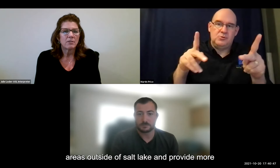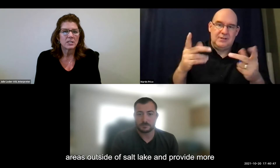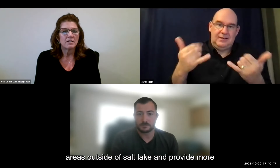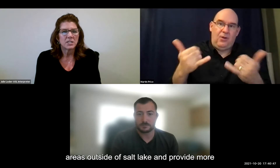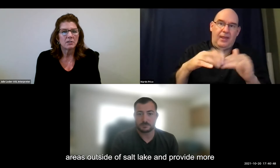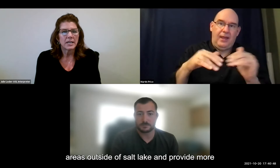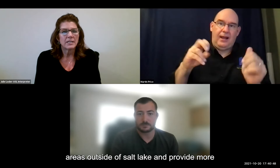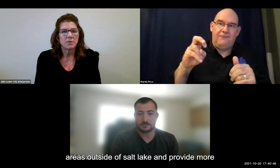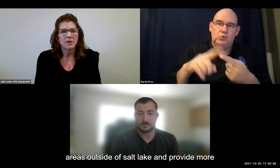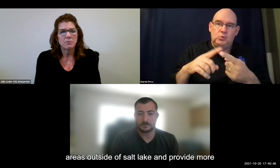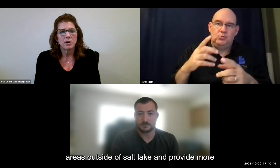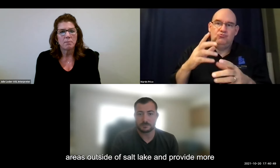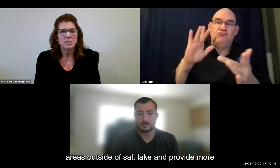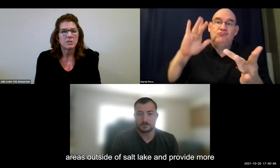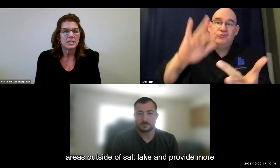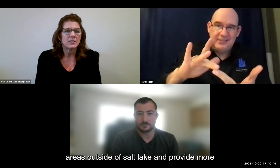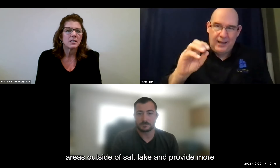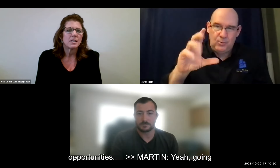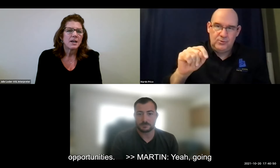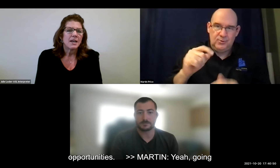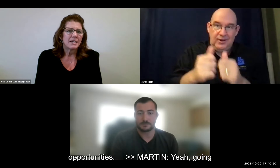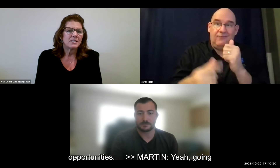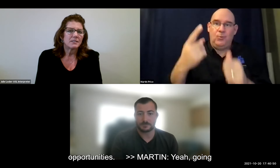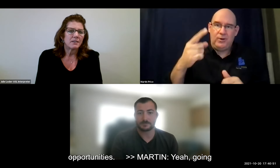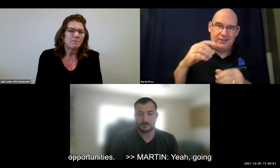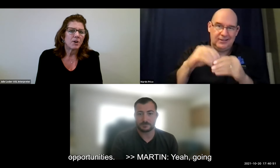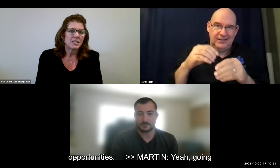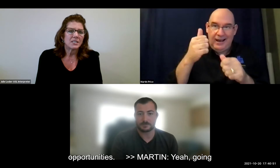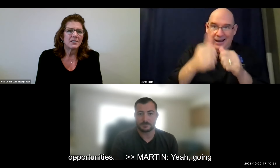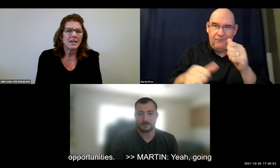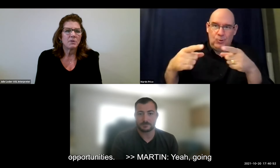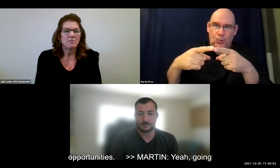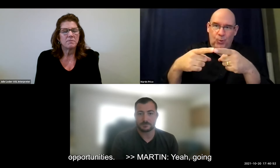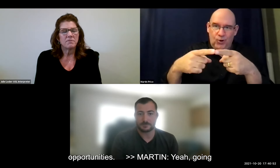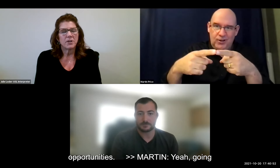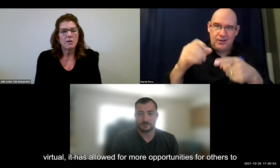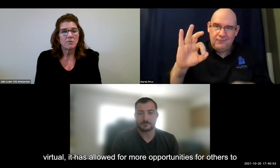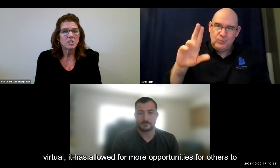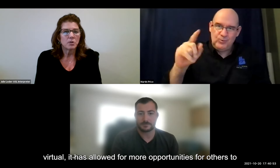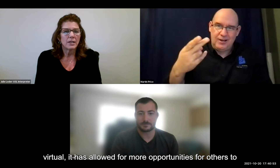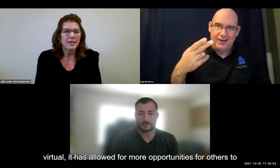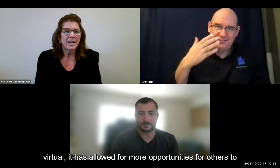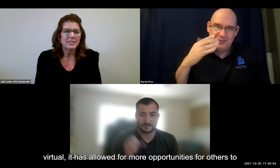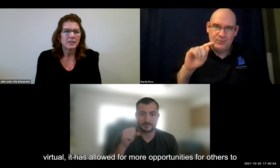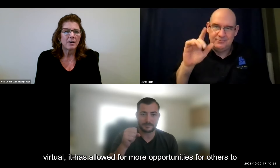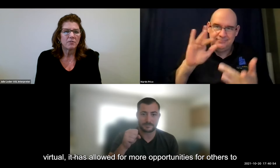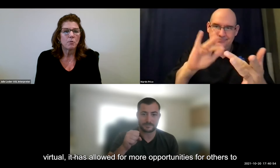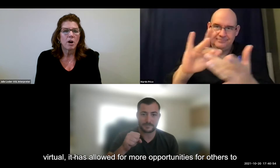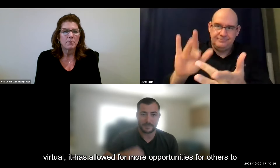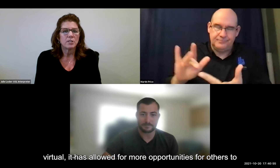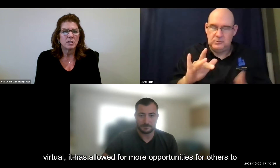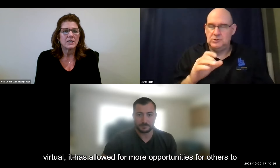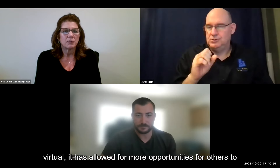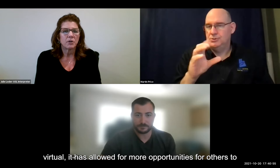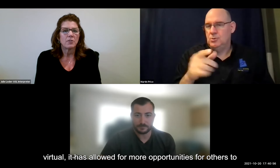areas outside of Salt Lake and provide more opportunities. And Martin says, yeah, with going virtual, it has allowed for